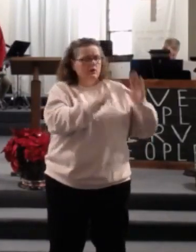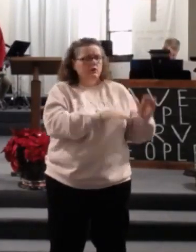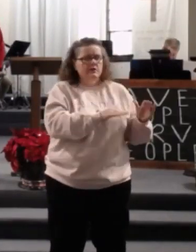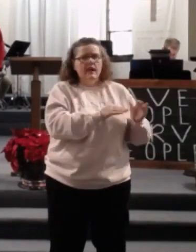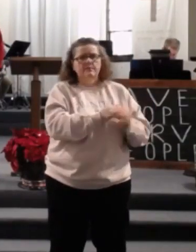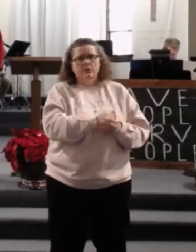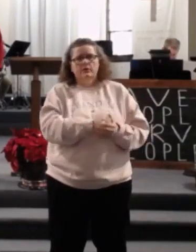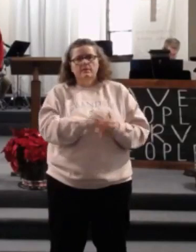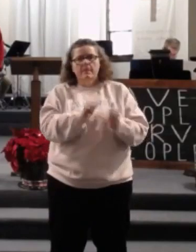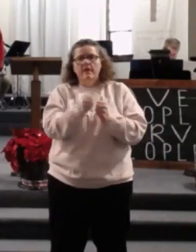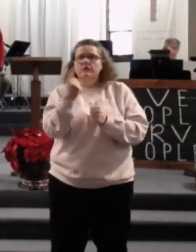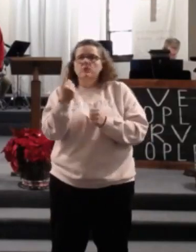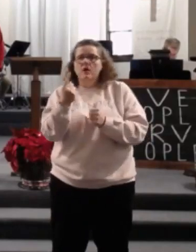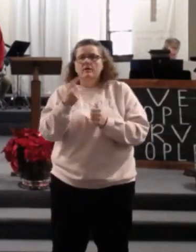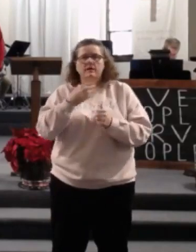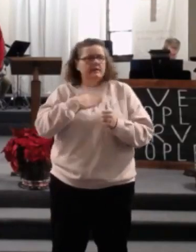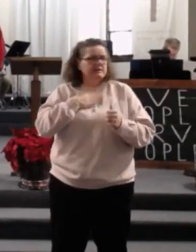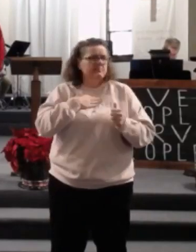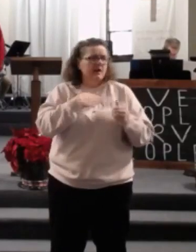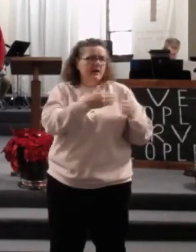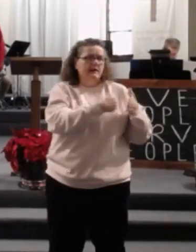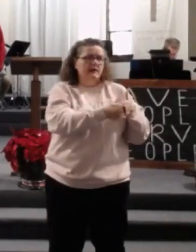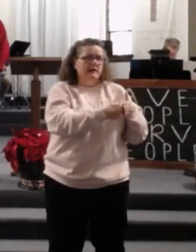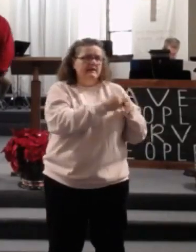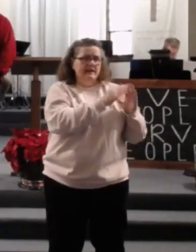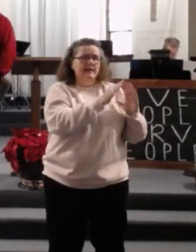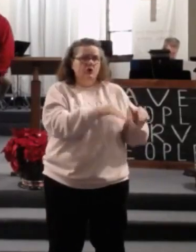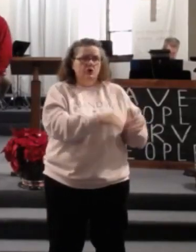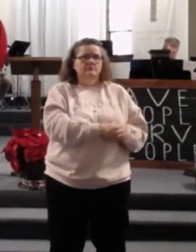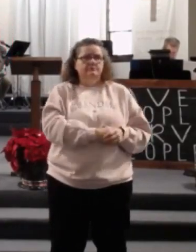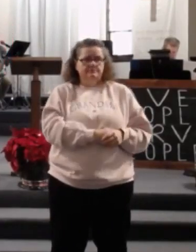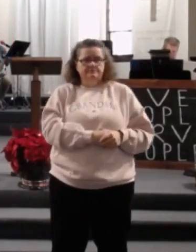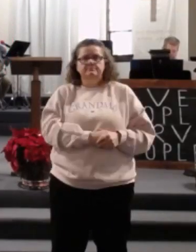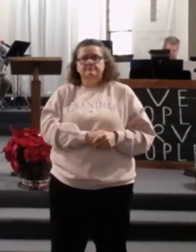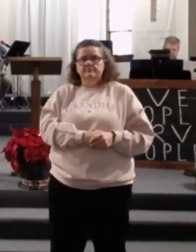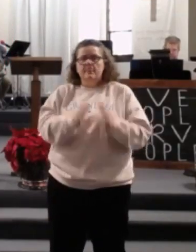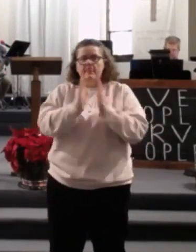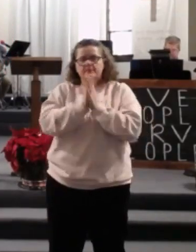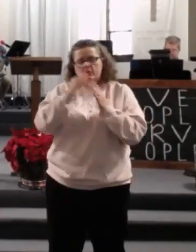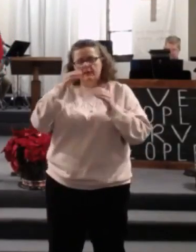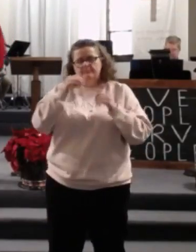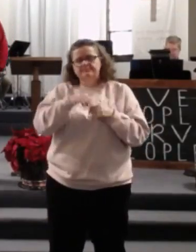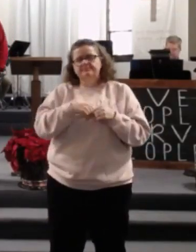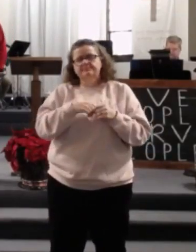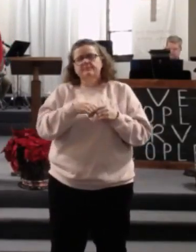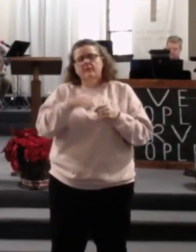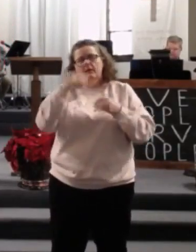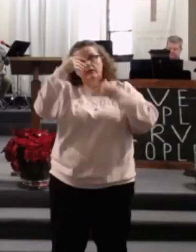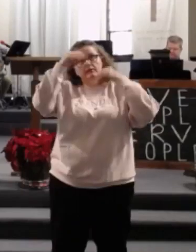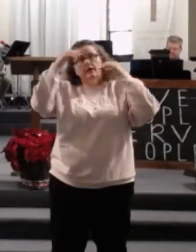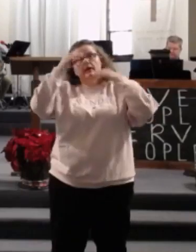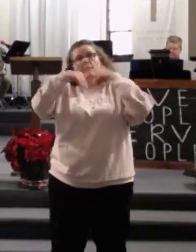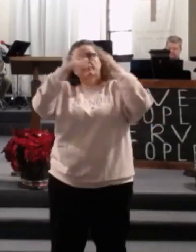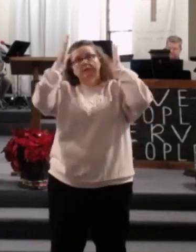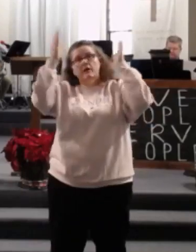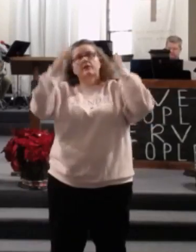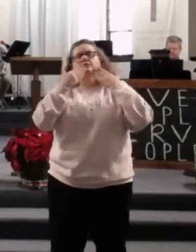Everybody's my neighbor. Yes, we got to love them. Let's pray. Dear Heavenly Father, we thank you for the